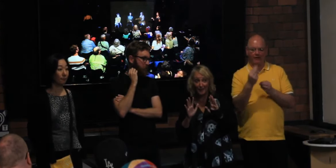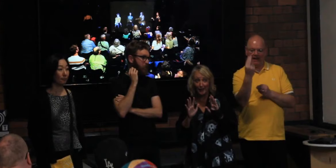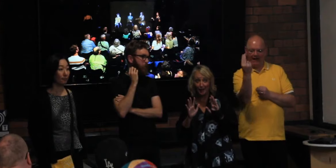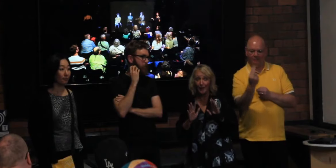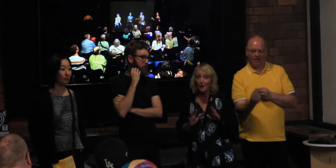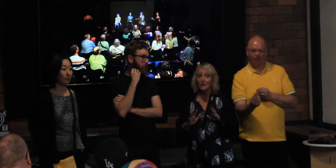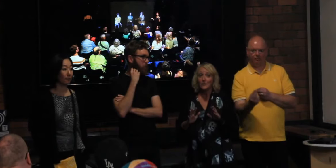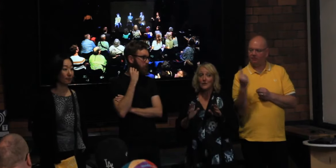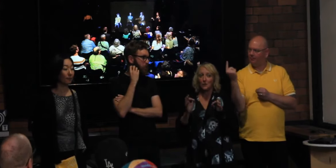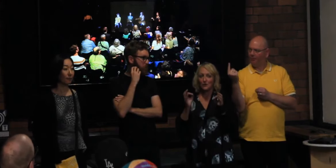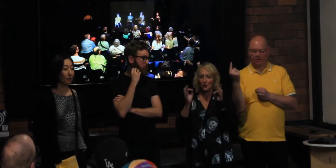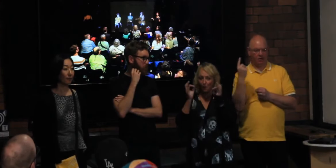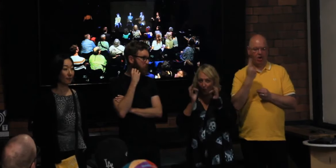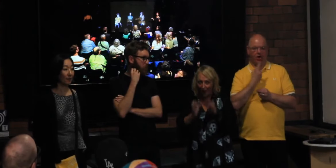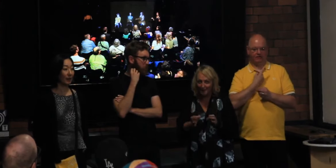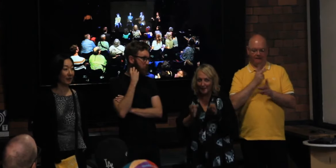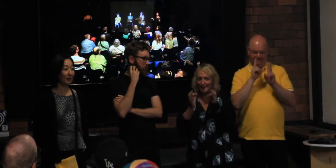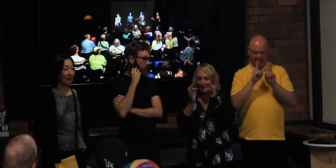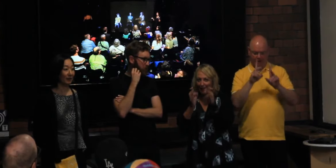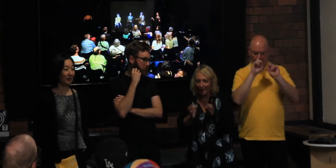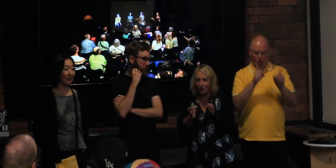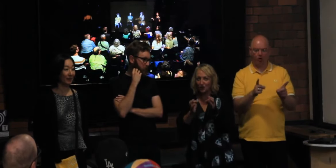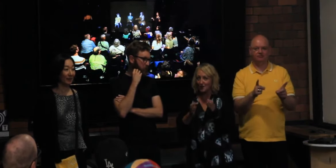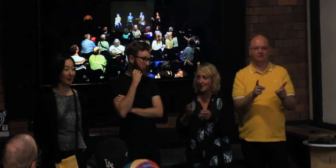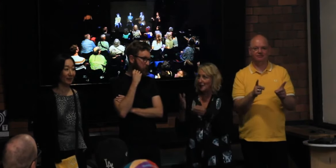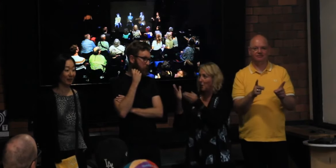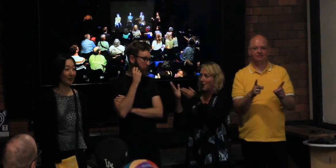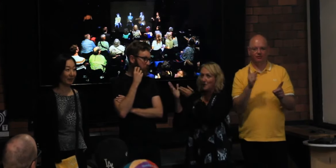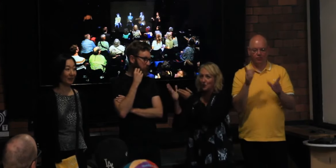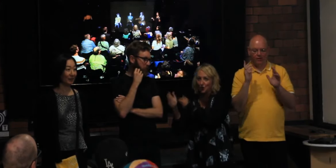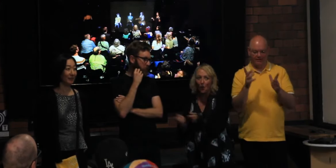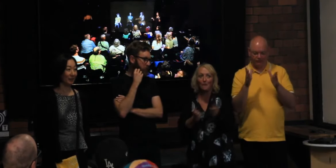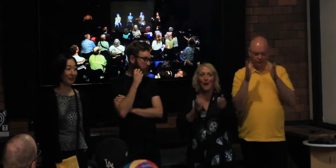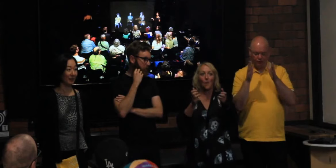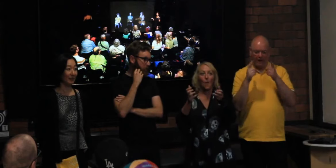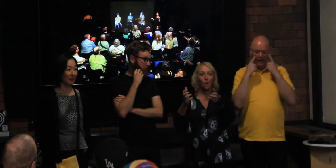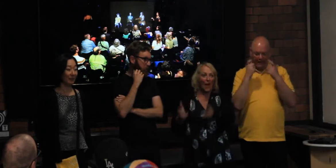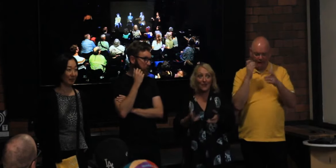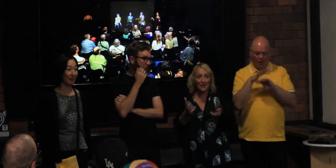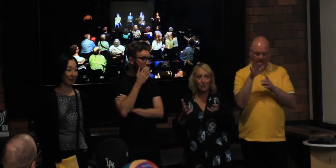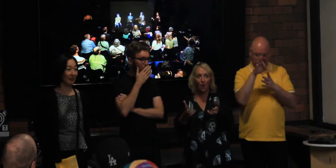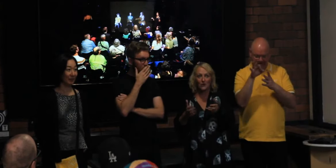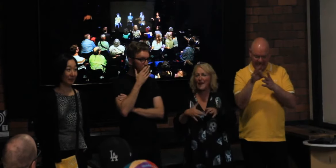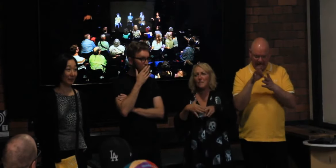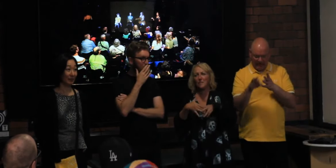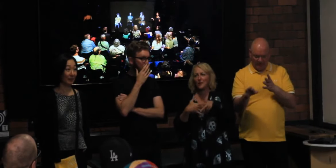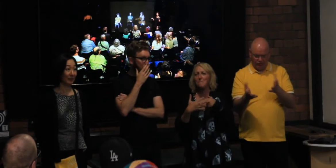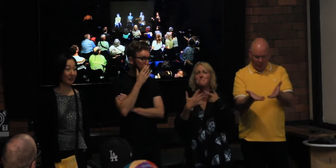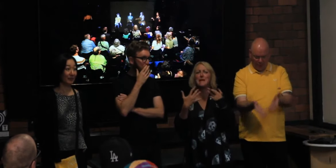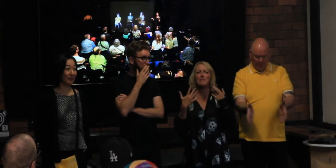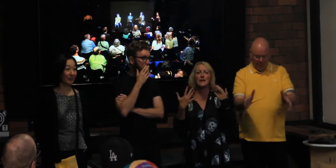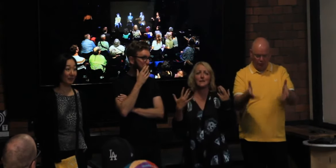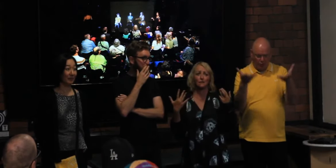that easily. So the sort of practice and attention to detail, working with John about where this pot and